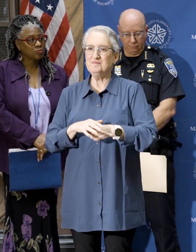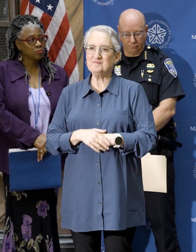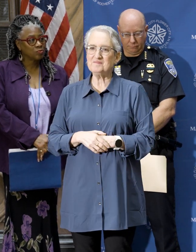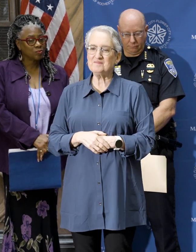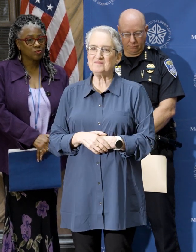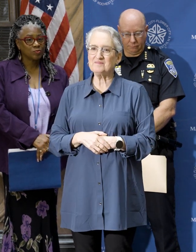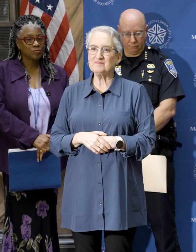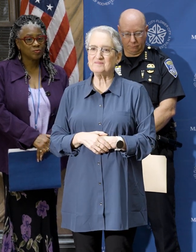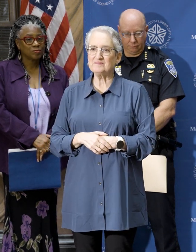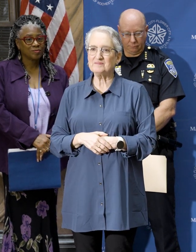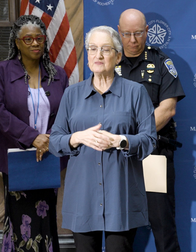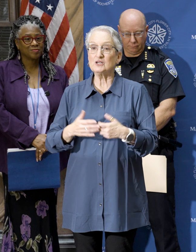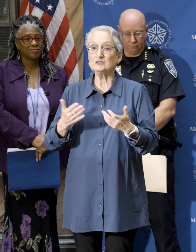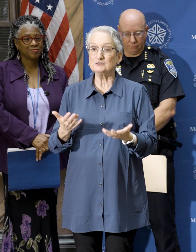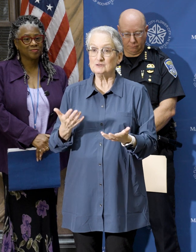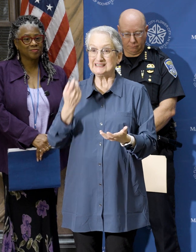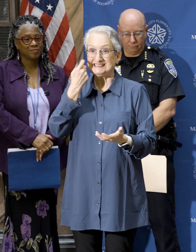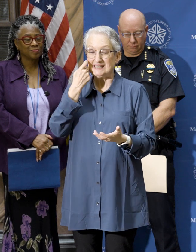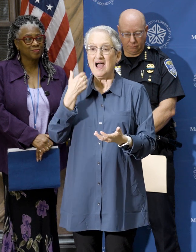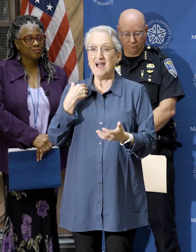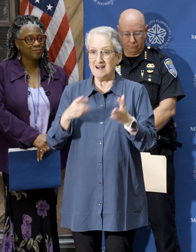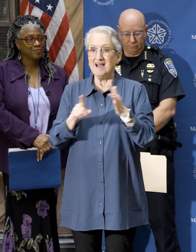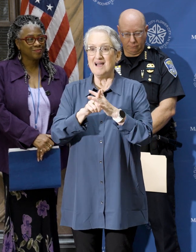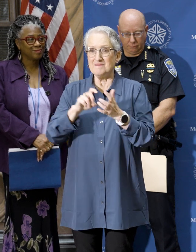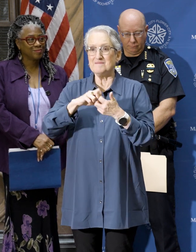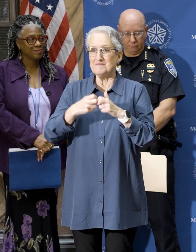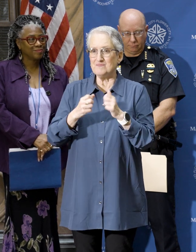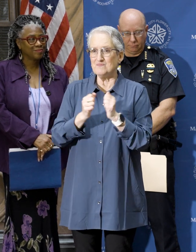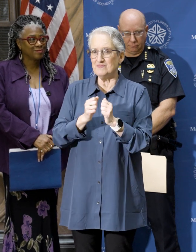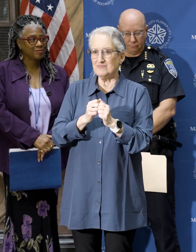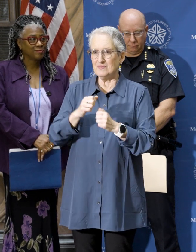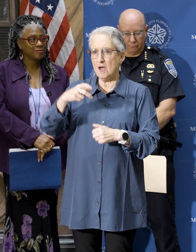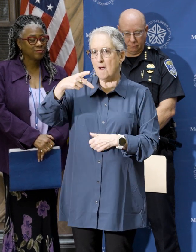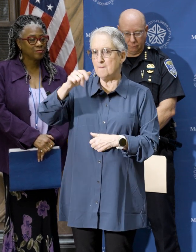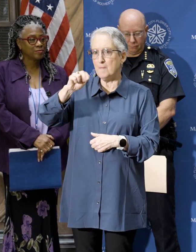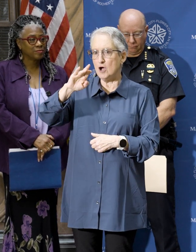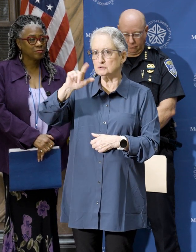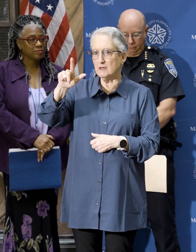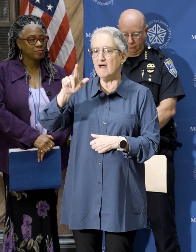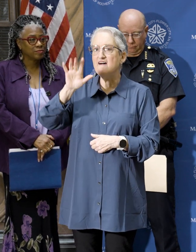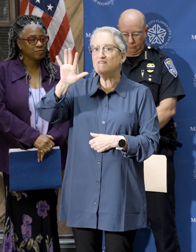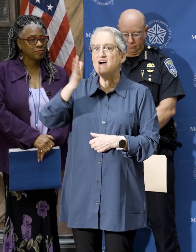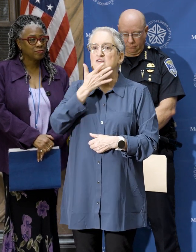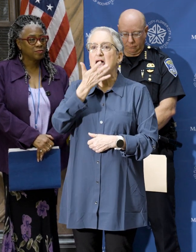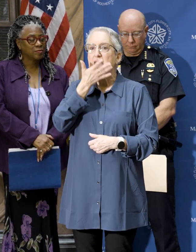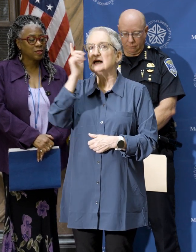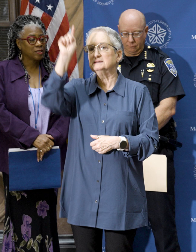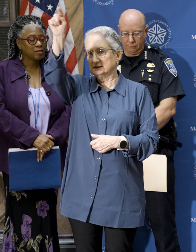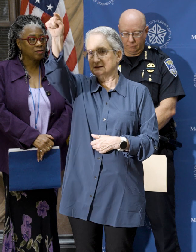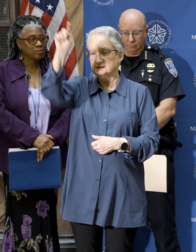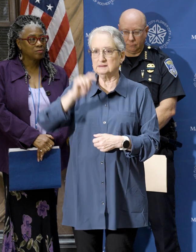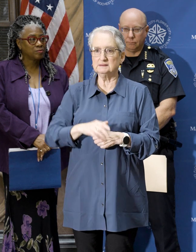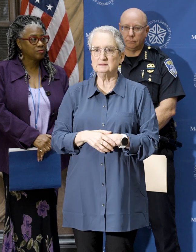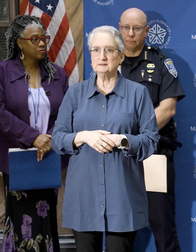they could drag race. Well, guess what? They can't drag race anymore there. If they do, they're probably going to go airborne and their cars are going to get destroyed. We got